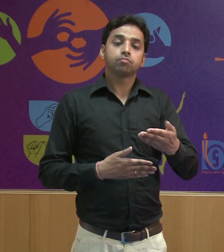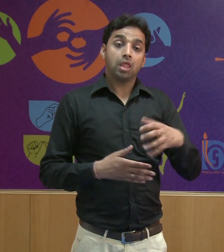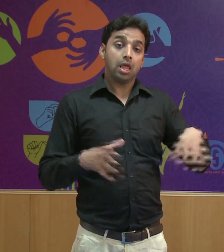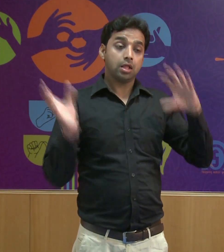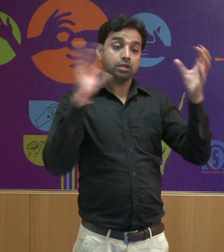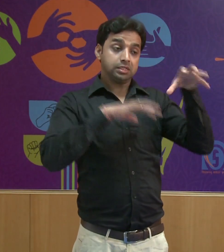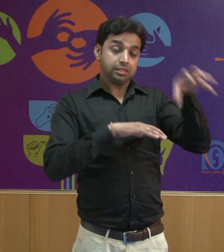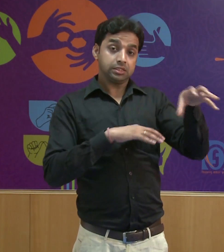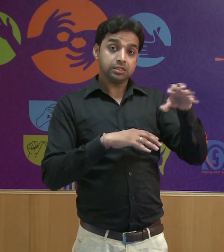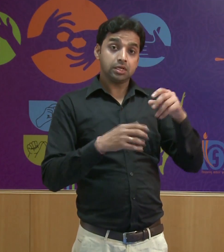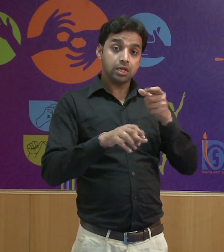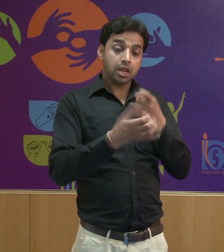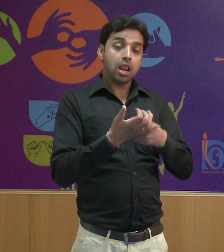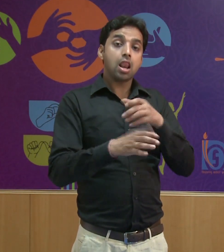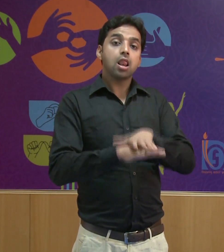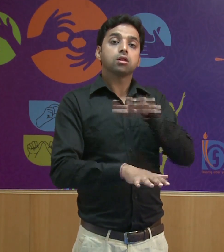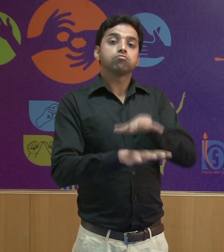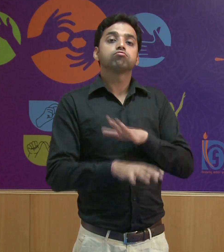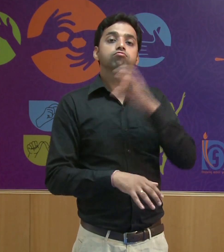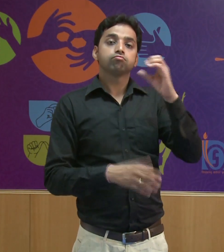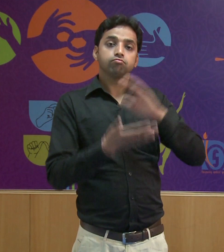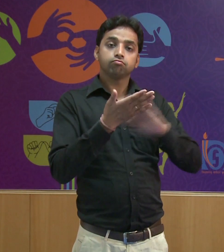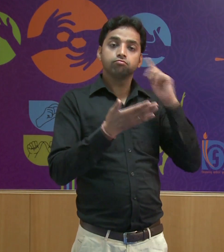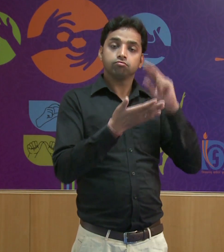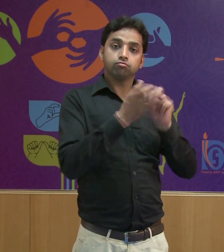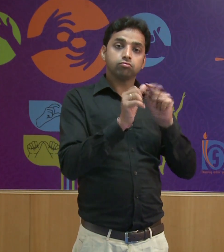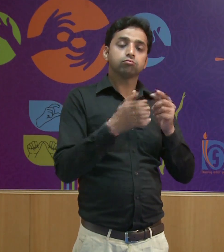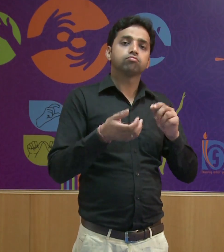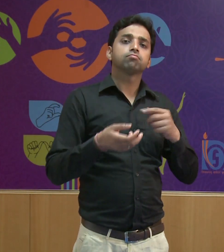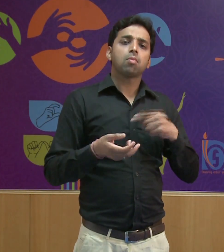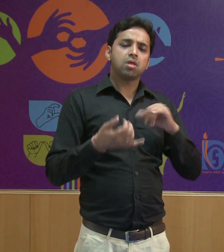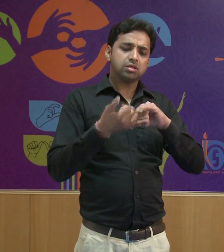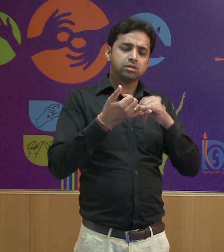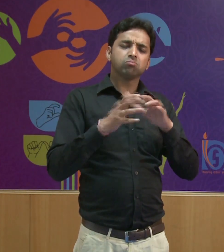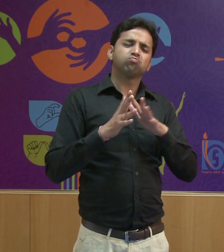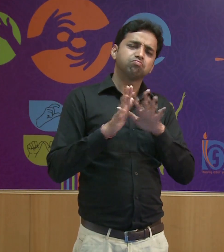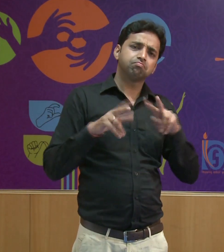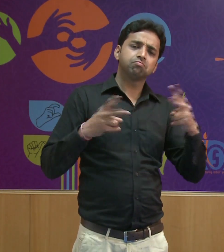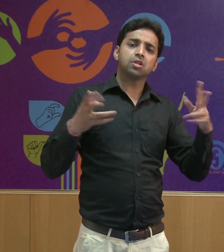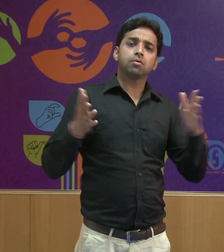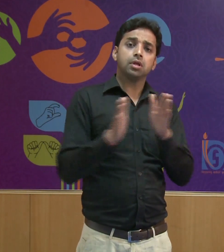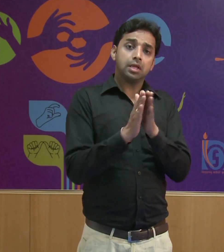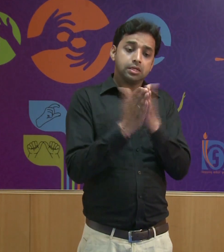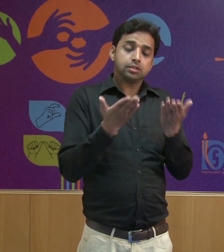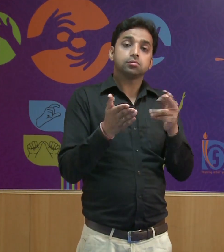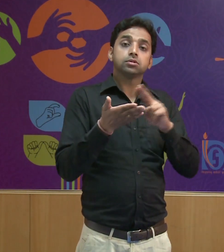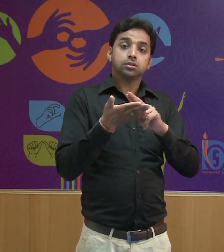China. Many Sanskrit books were translated into Chinese language.